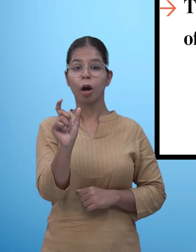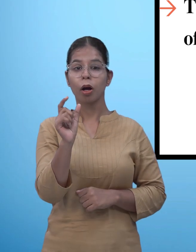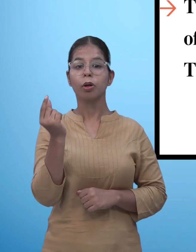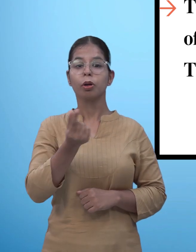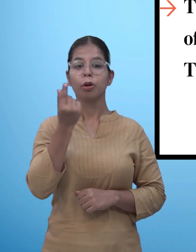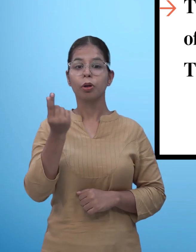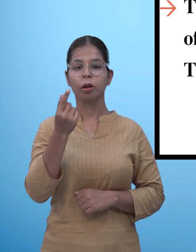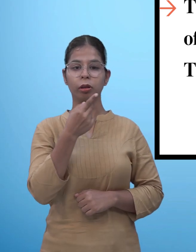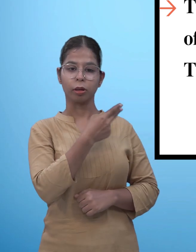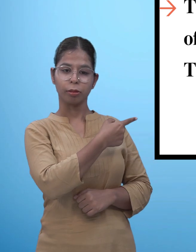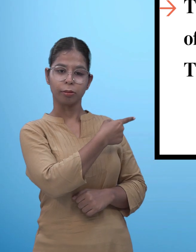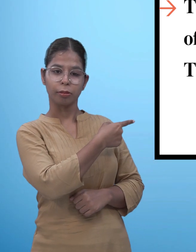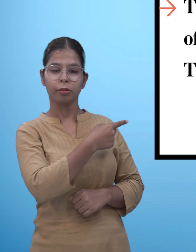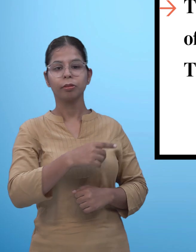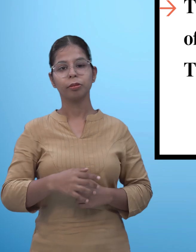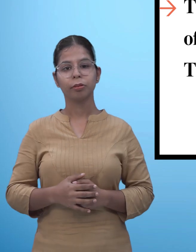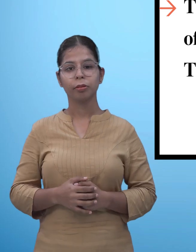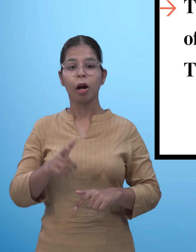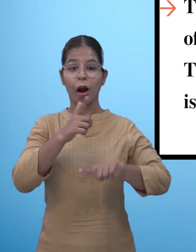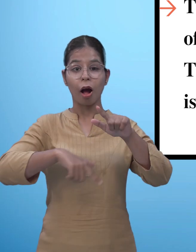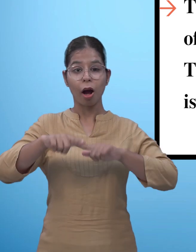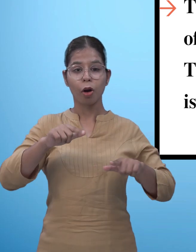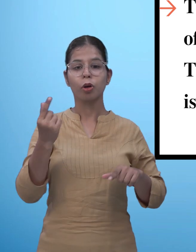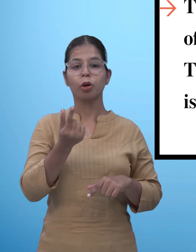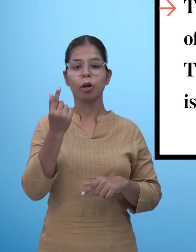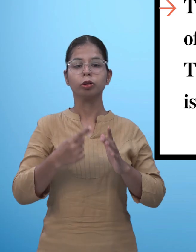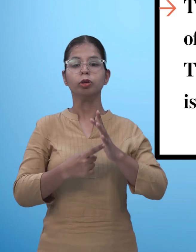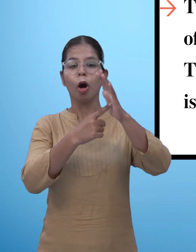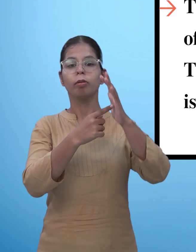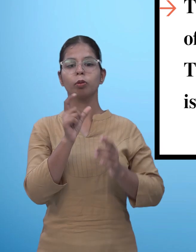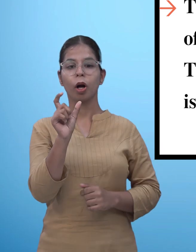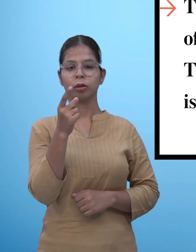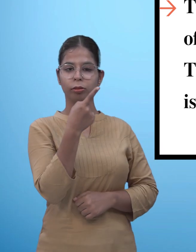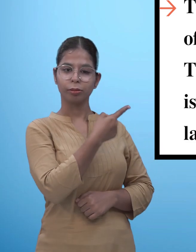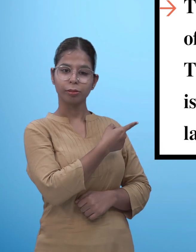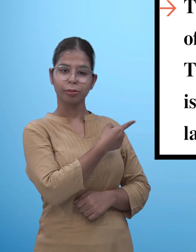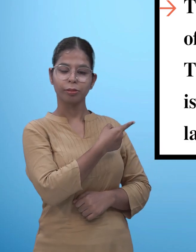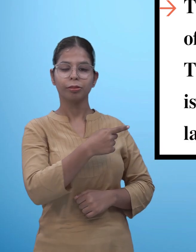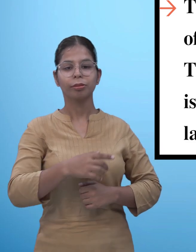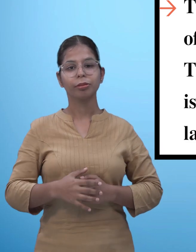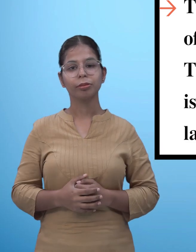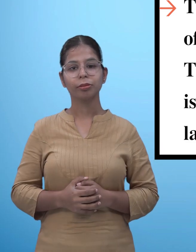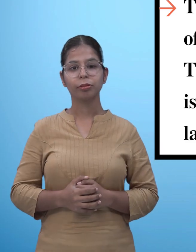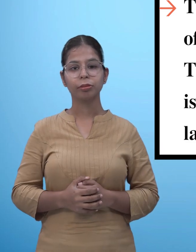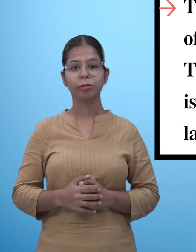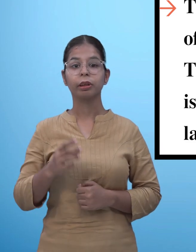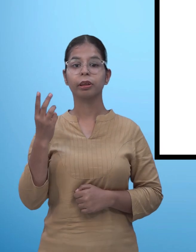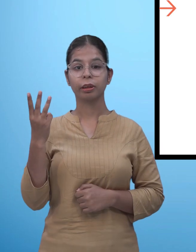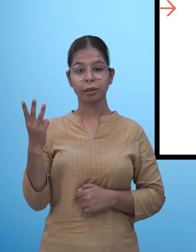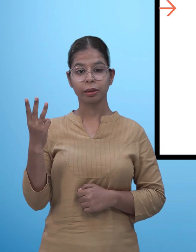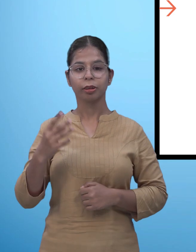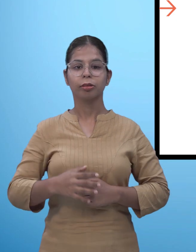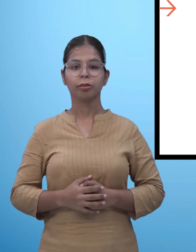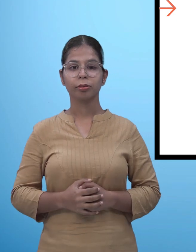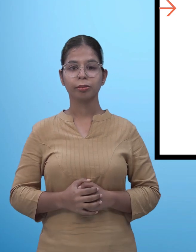Bharat. The latter became widespread in time and is the name of India in most Indian languages.